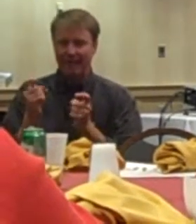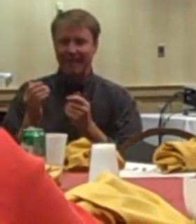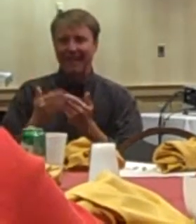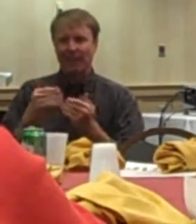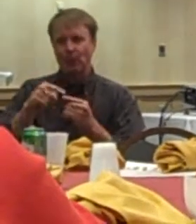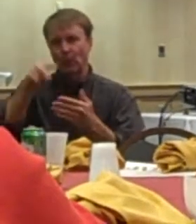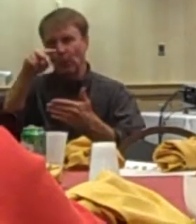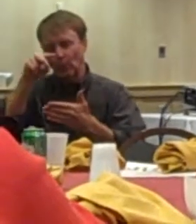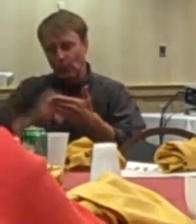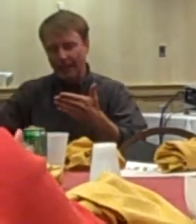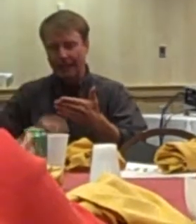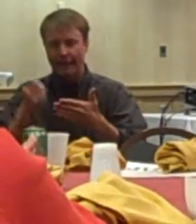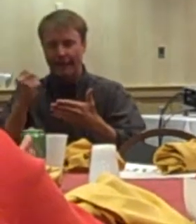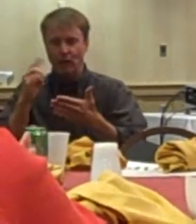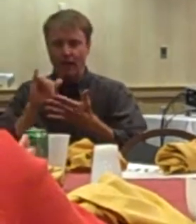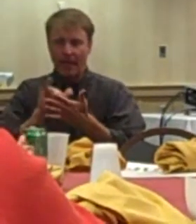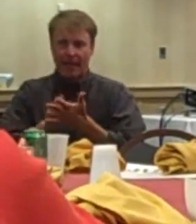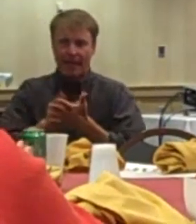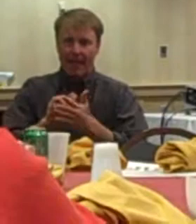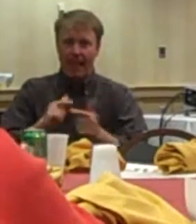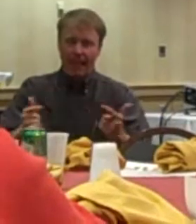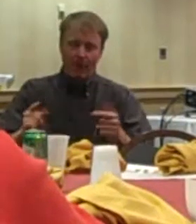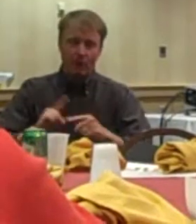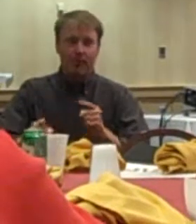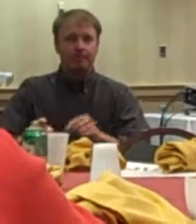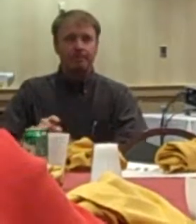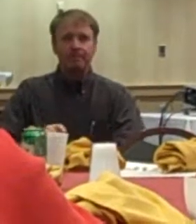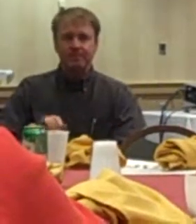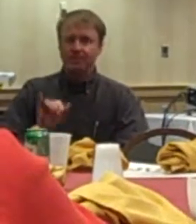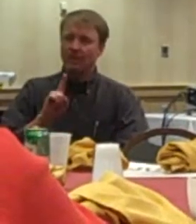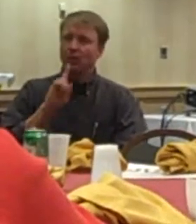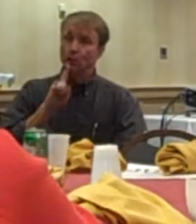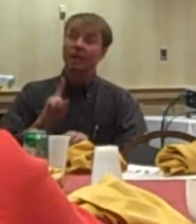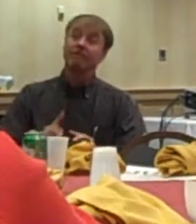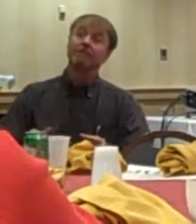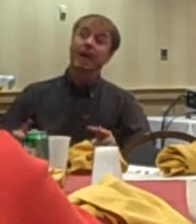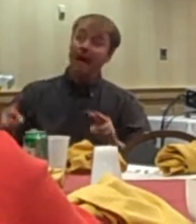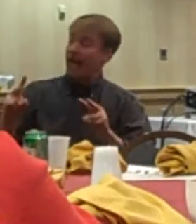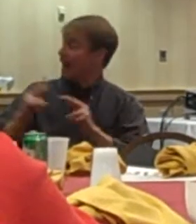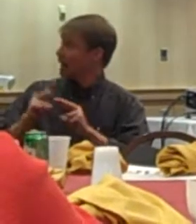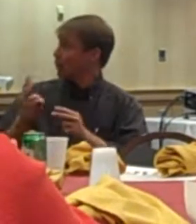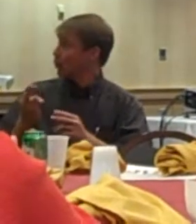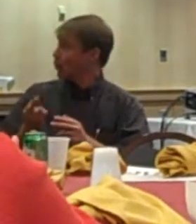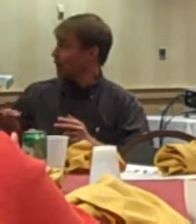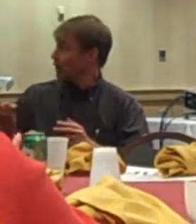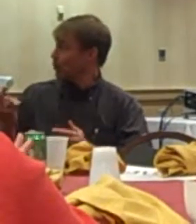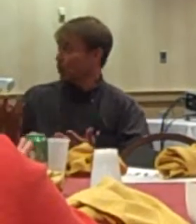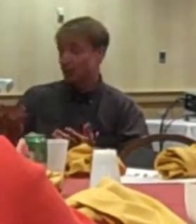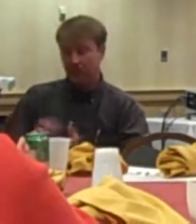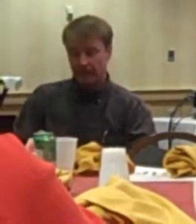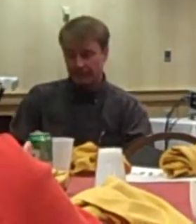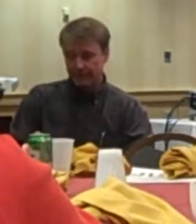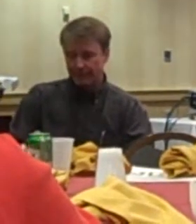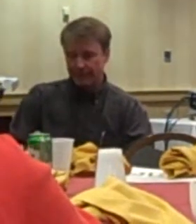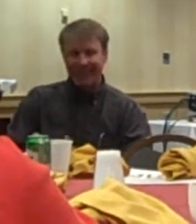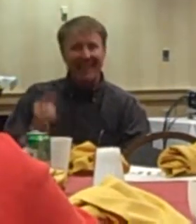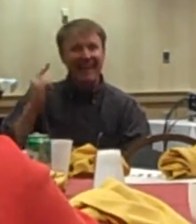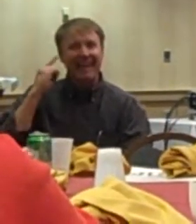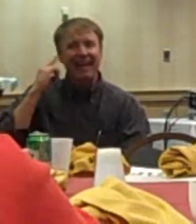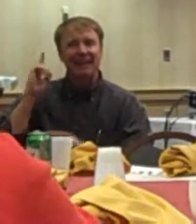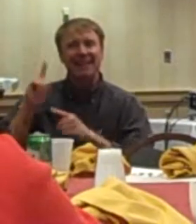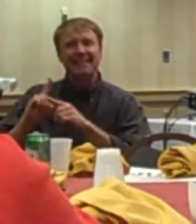readable and less academic. Nevertheless, they're extremely valuable resource for just sort of hearing the